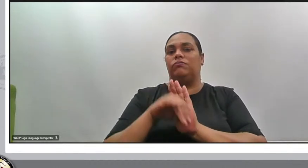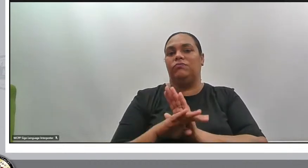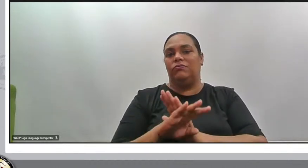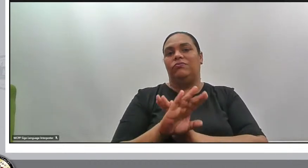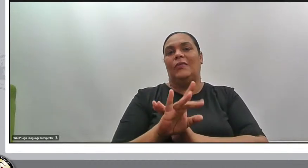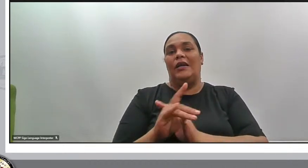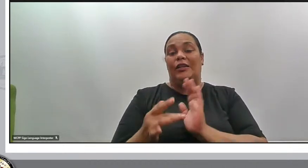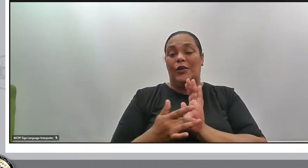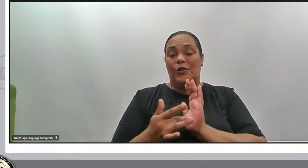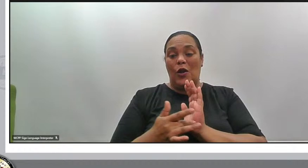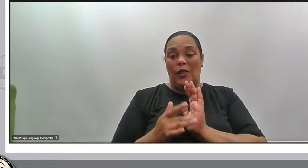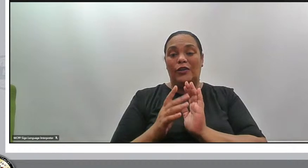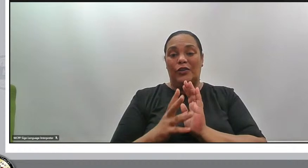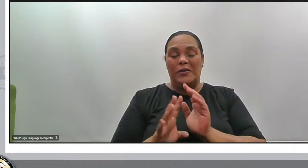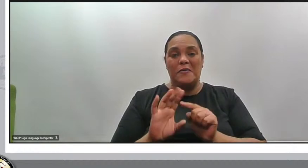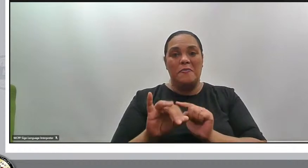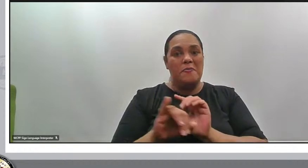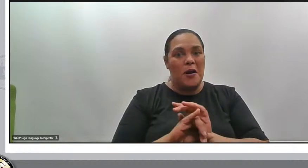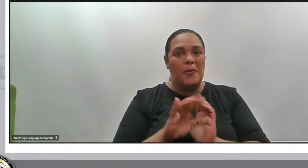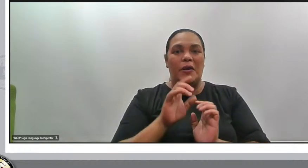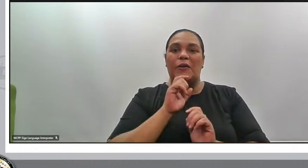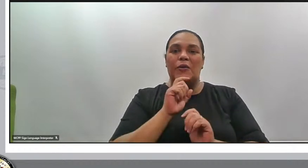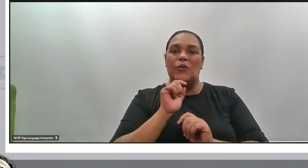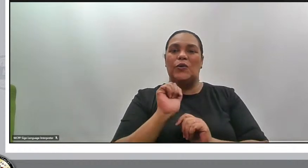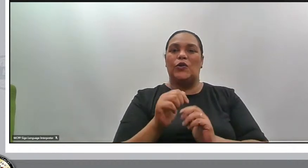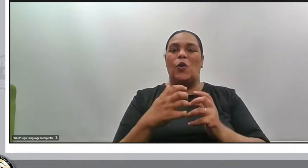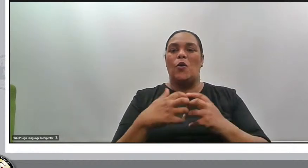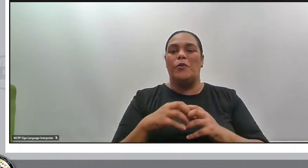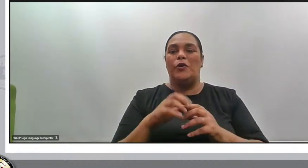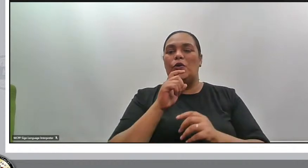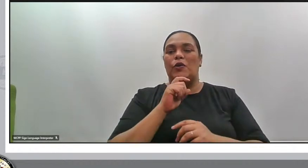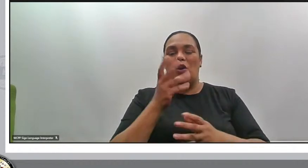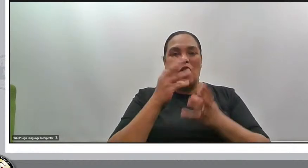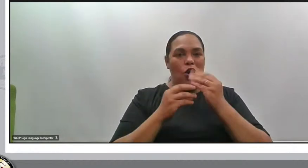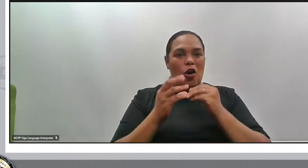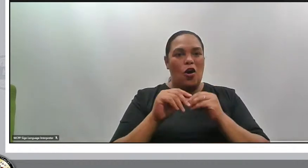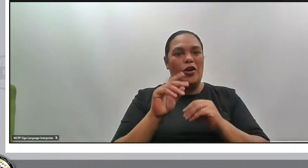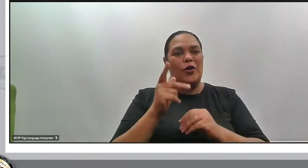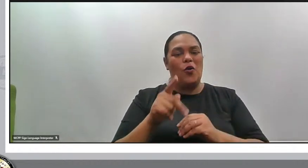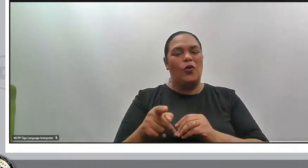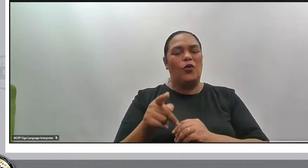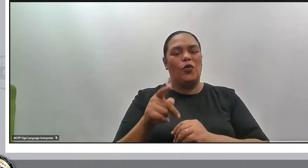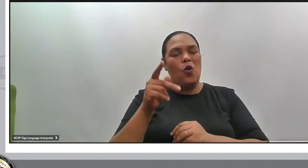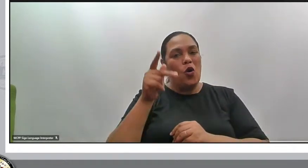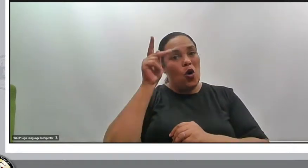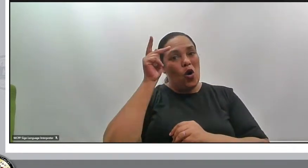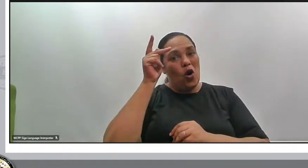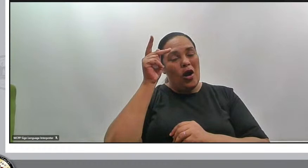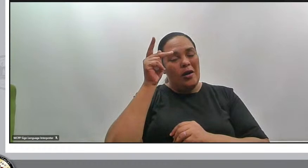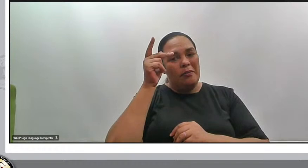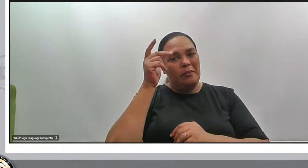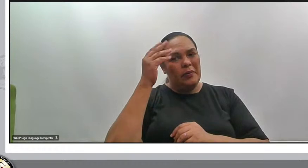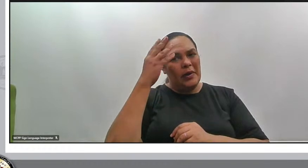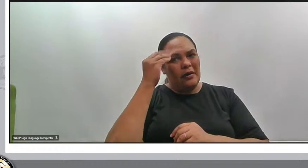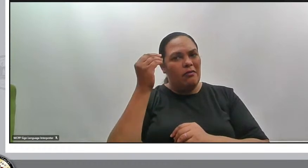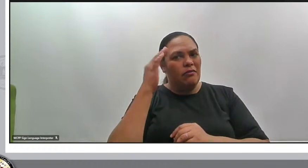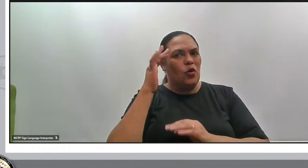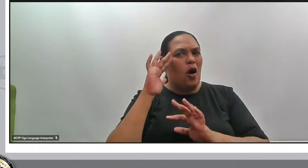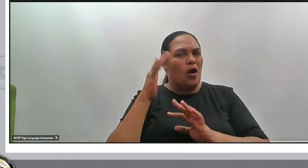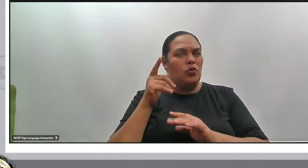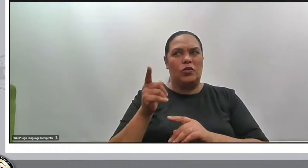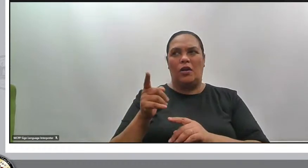will be able to use machine learning and artificial intelligence to aggregate that and to say, here is a